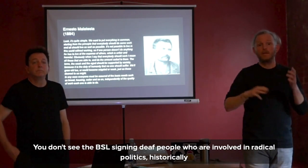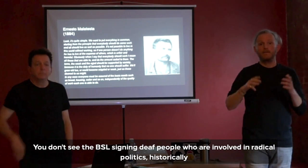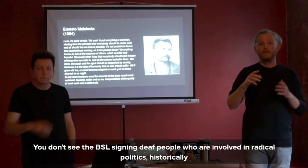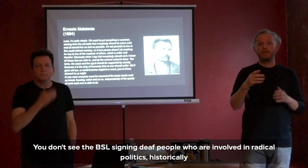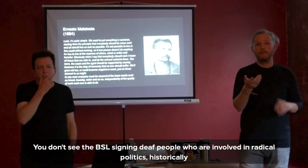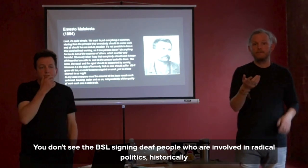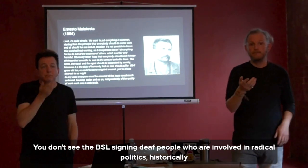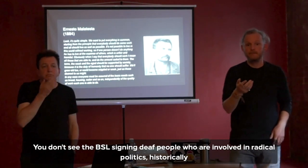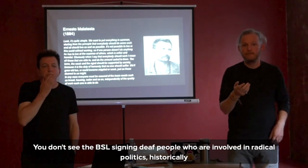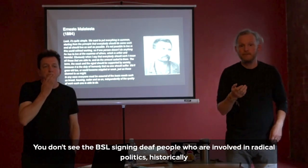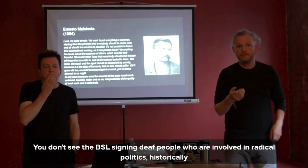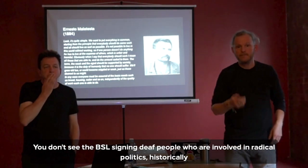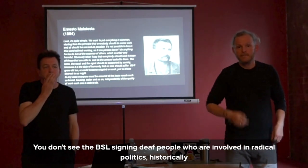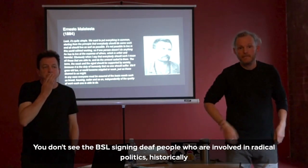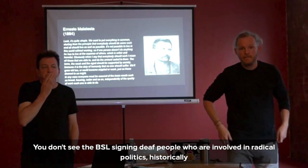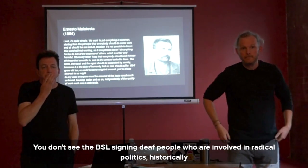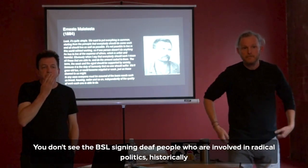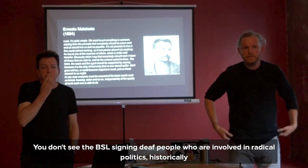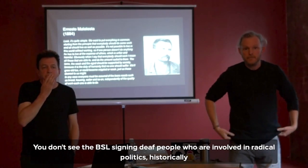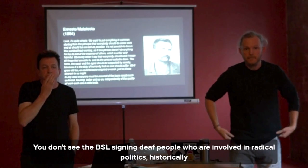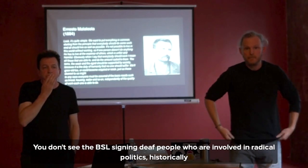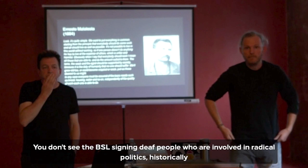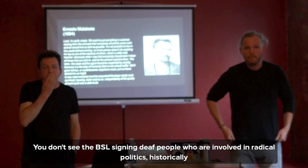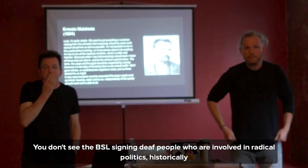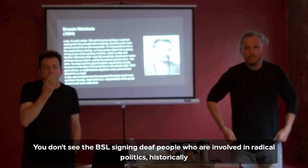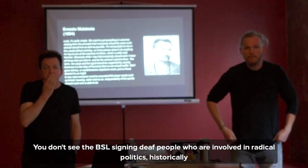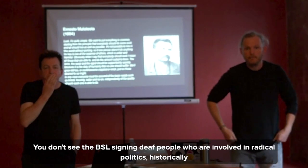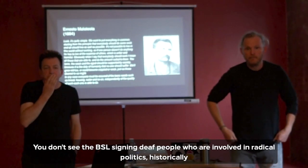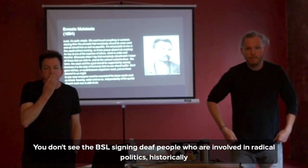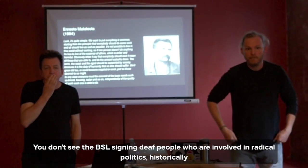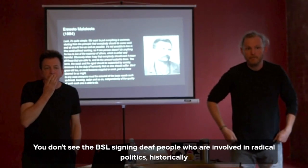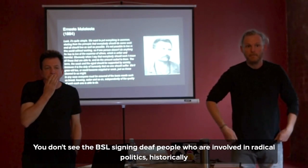BSL signing deaf people who are involved in radical politics historically. Yeah.